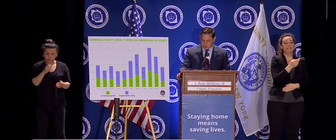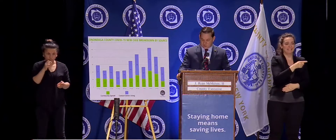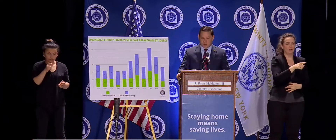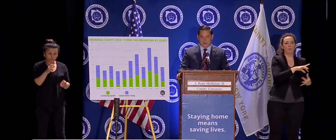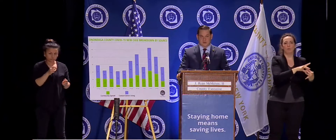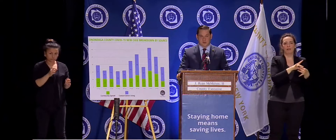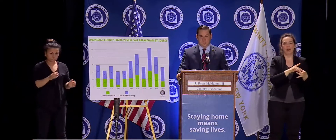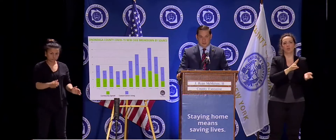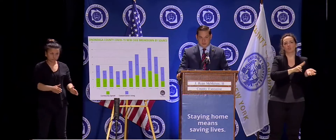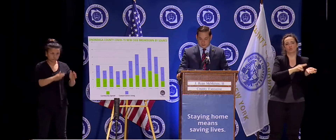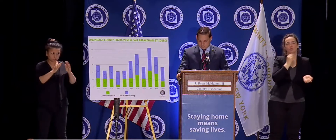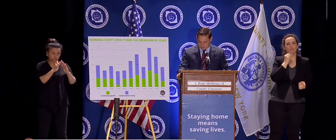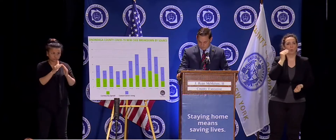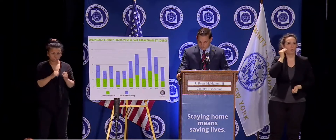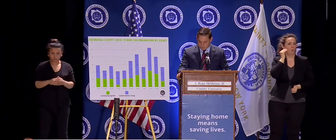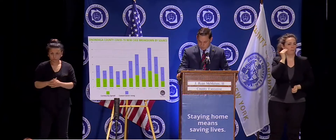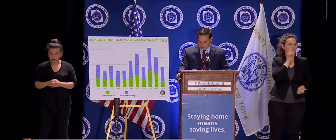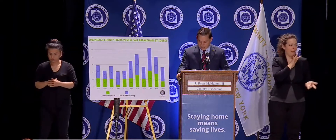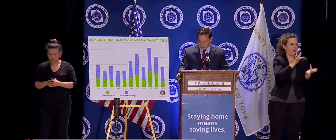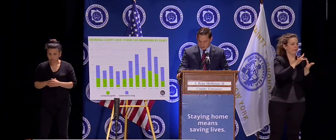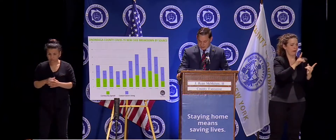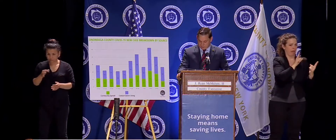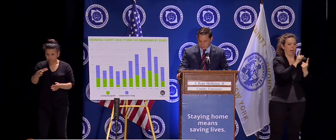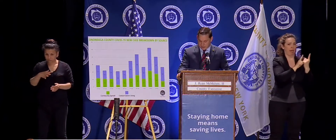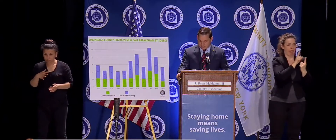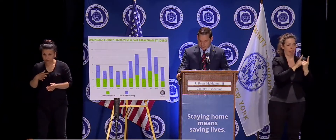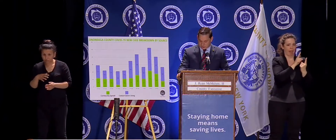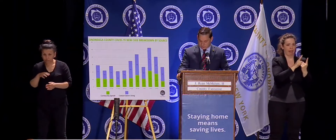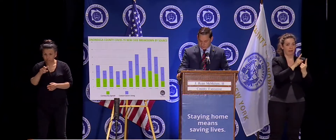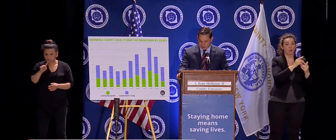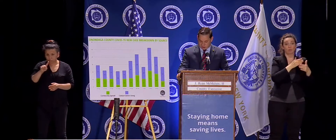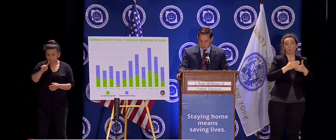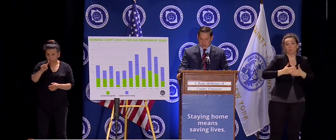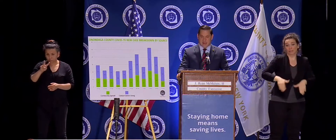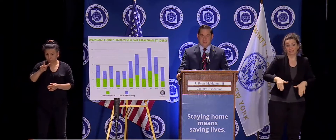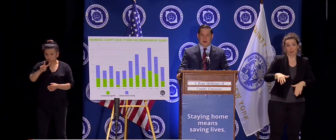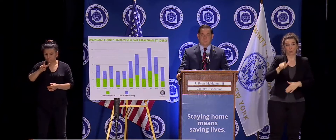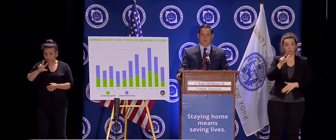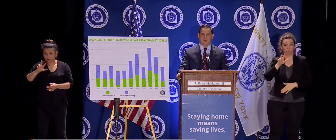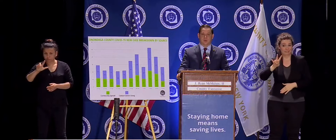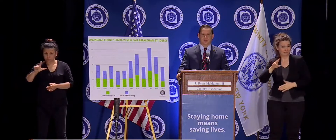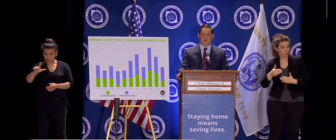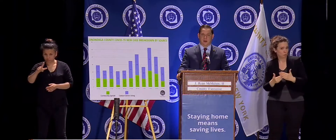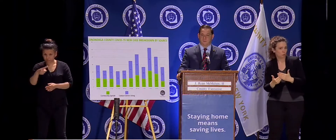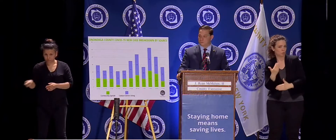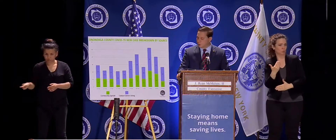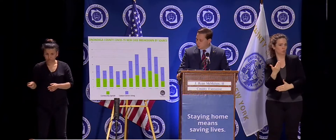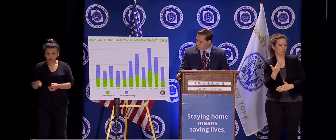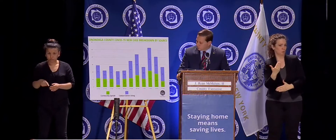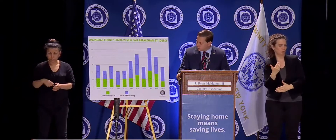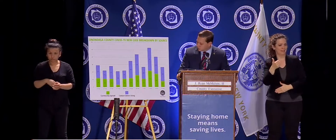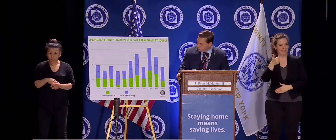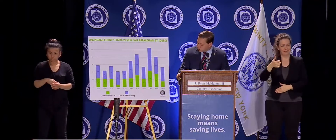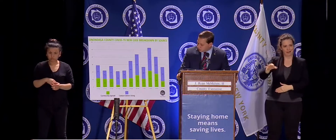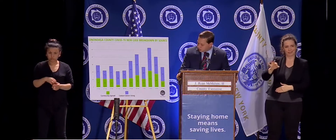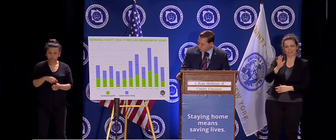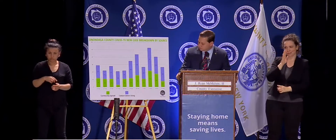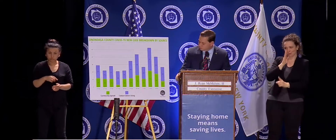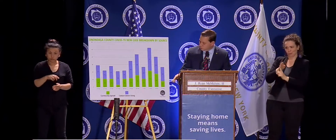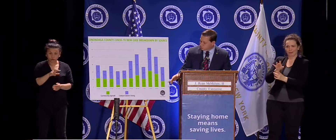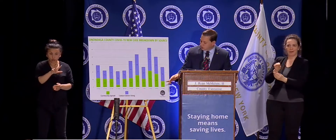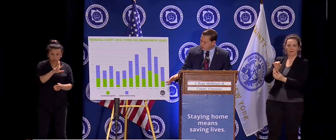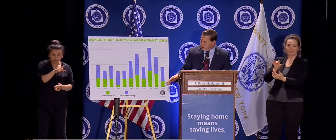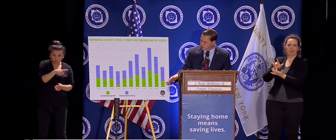down, we have 27 new cases. 19 are from contacts or affiliations. 8 are from community spread. So if you see this chart